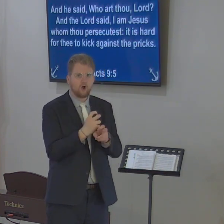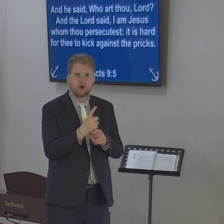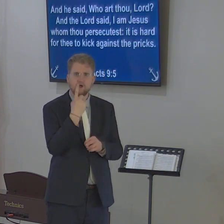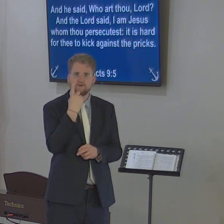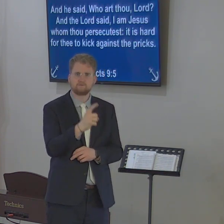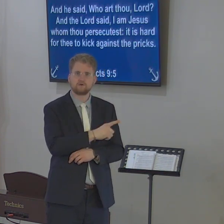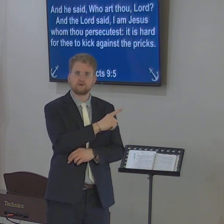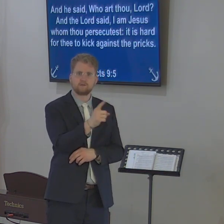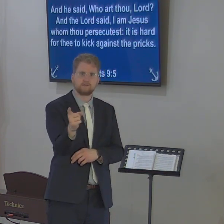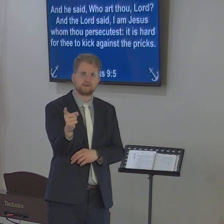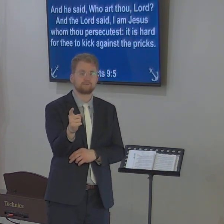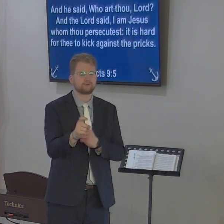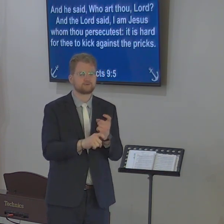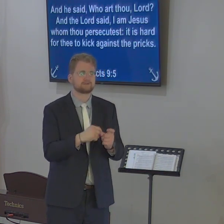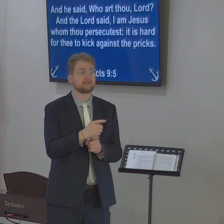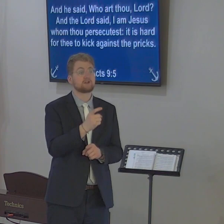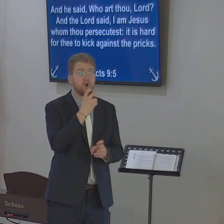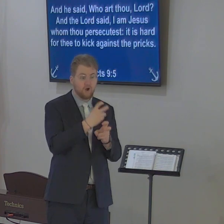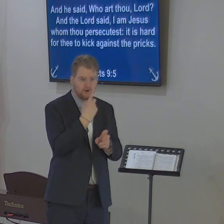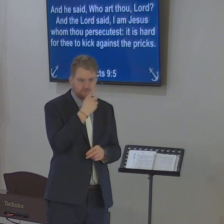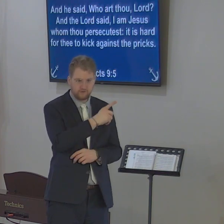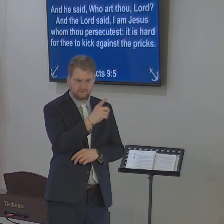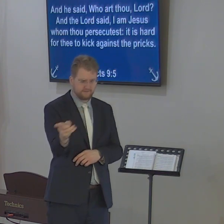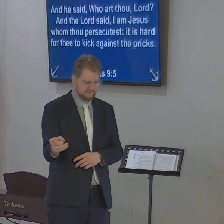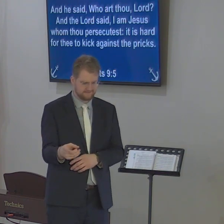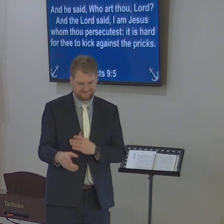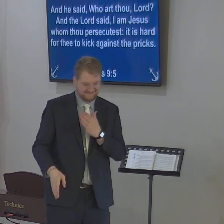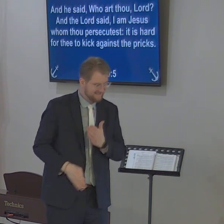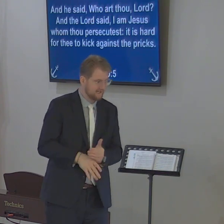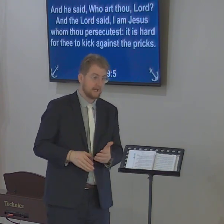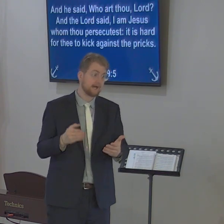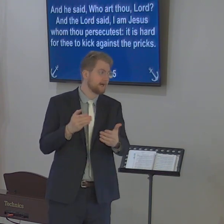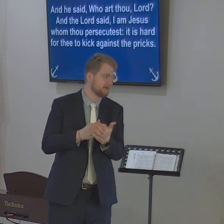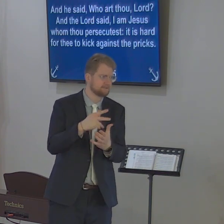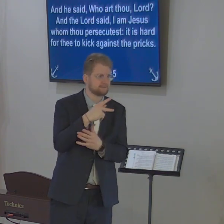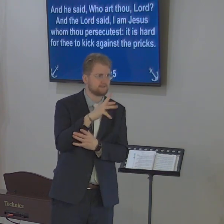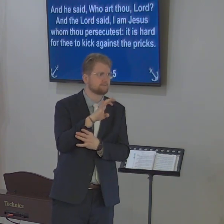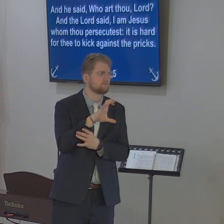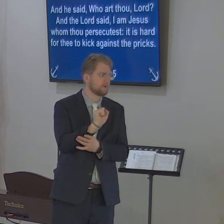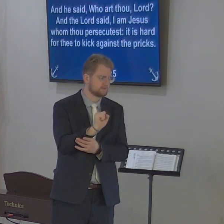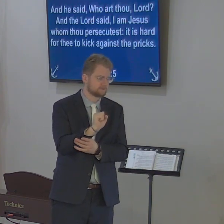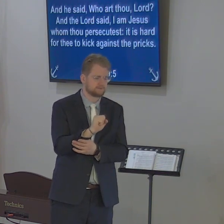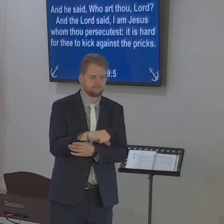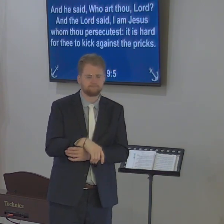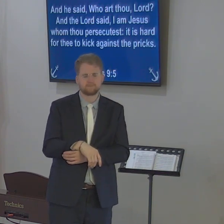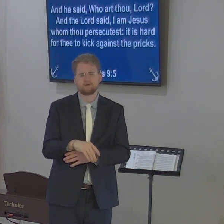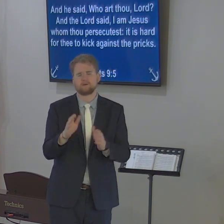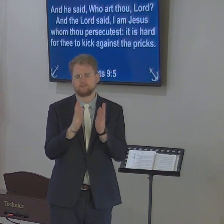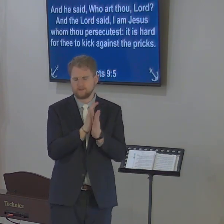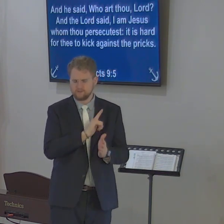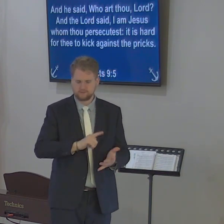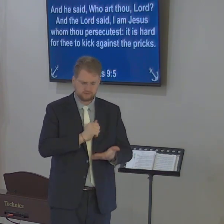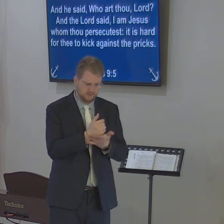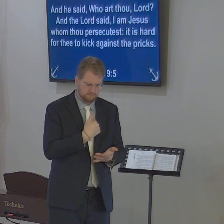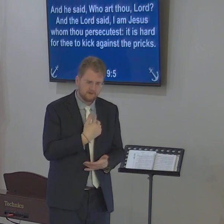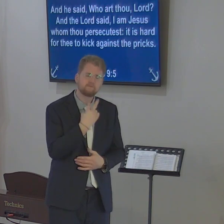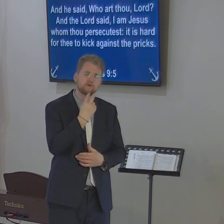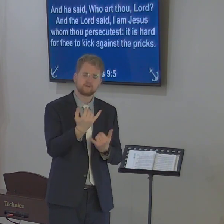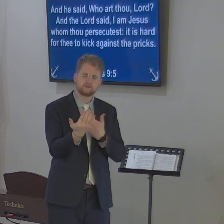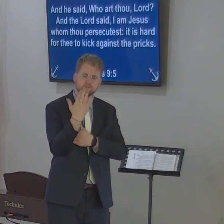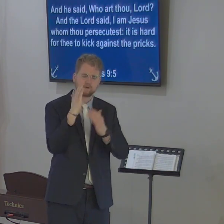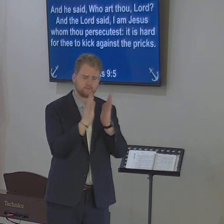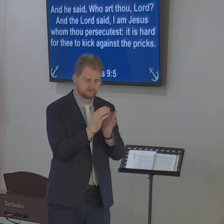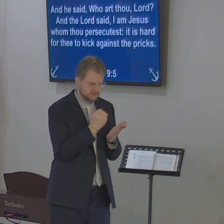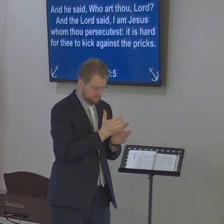kick against the pricks. Father, I thank you for the precious word of God. Help my voice. Help Caden's hands, Lord. I pray the message would honor